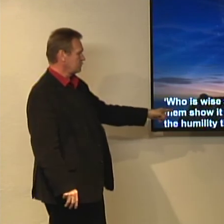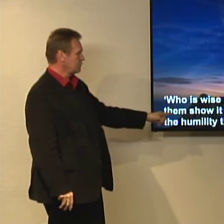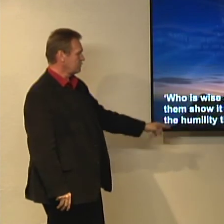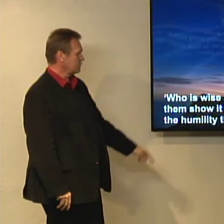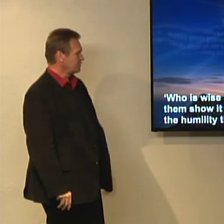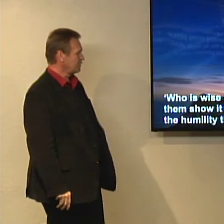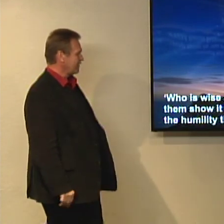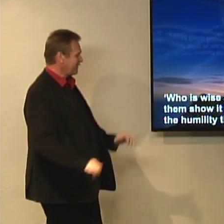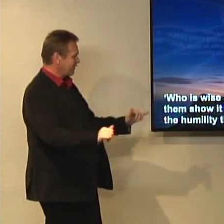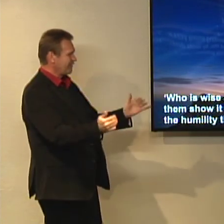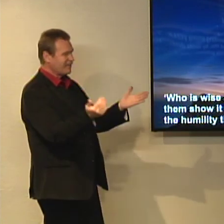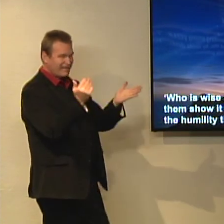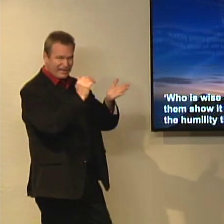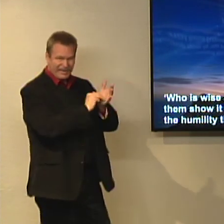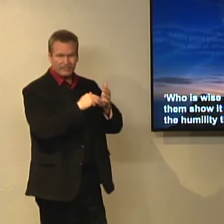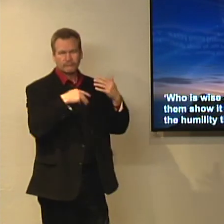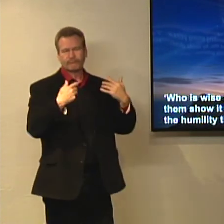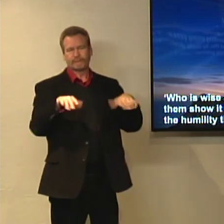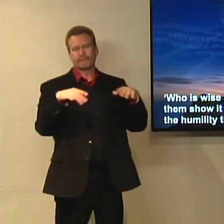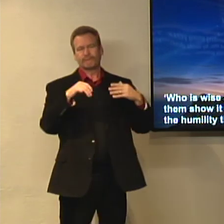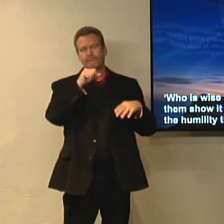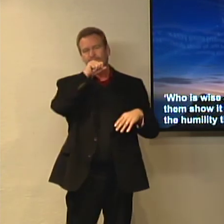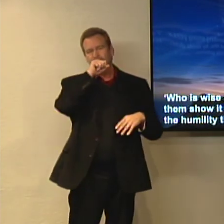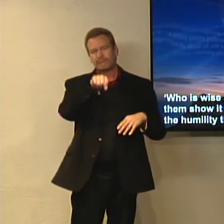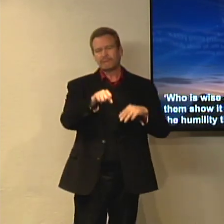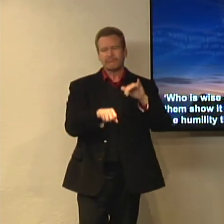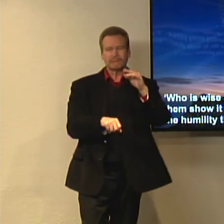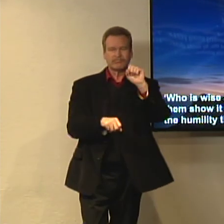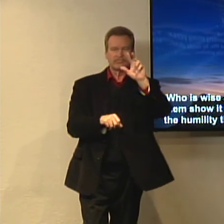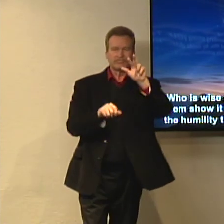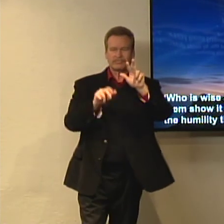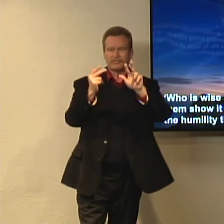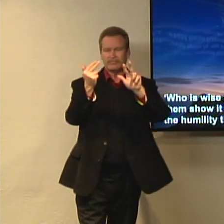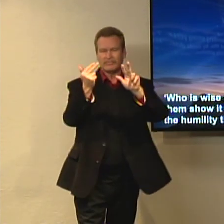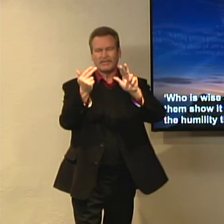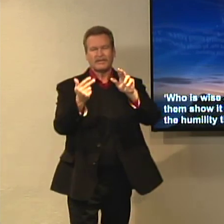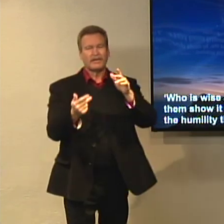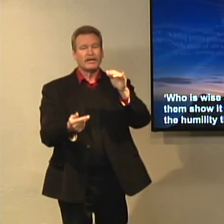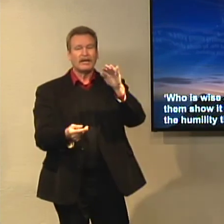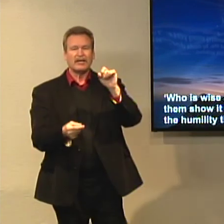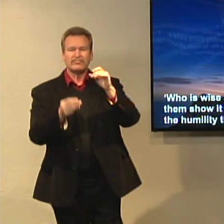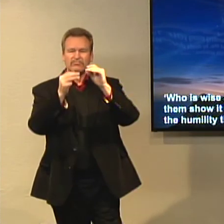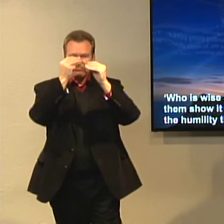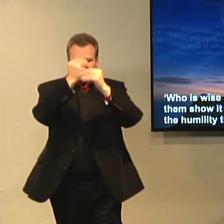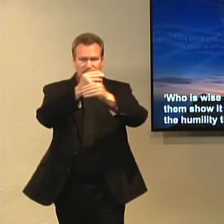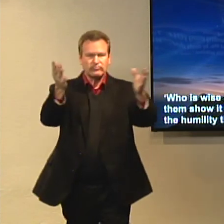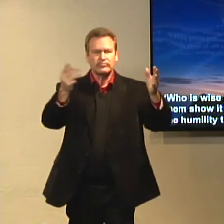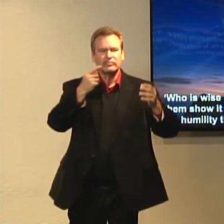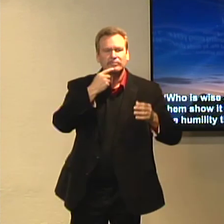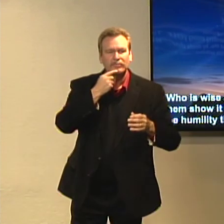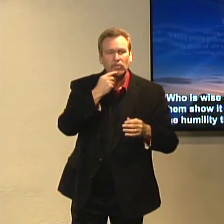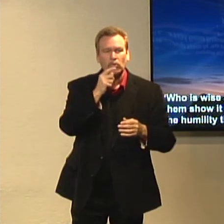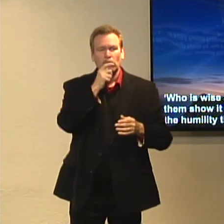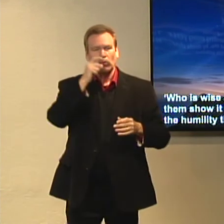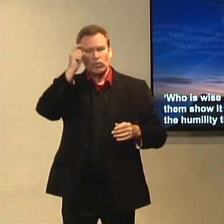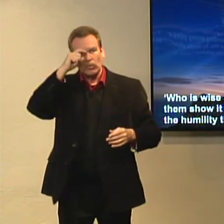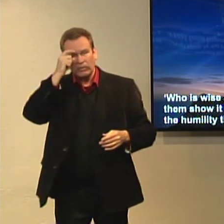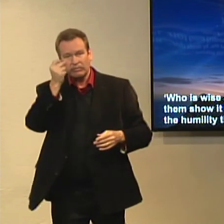here at our final verse from James chapter 3, verse 13. It says, "Who is wise